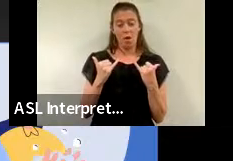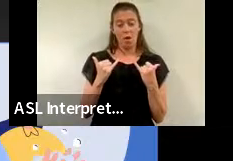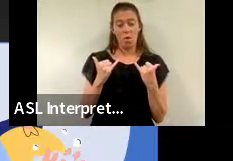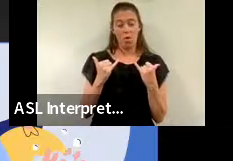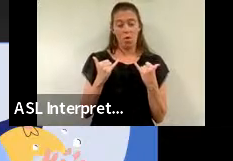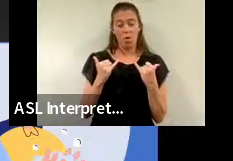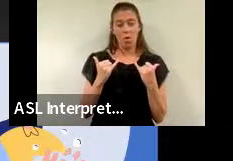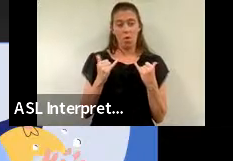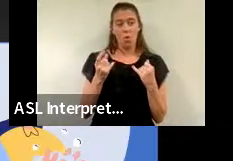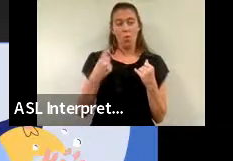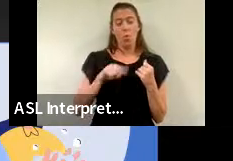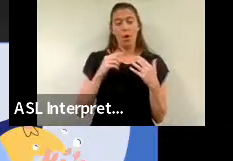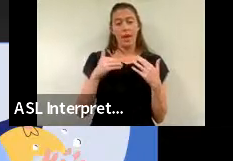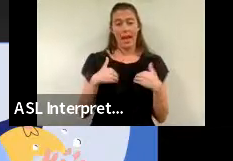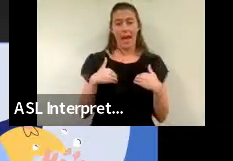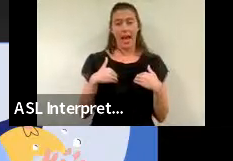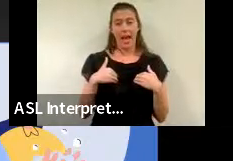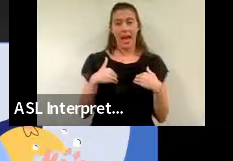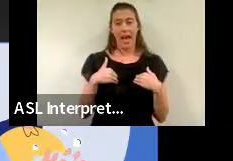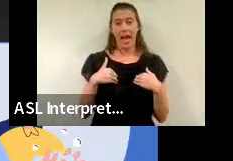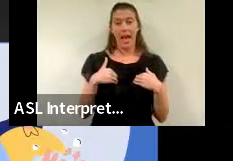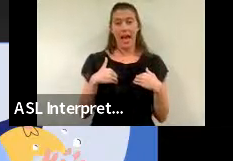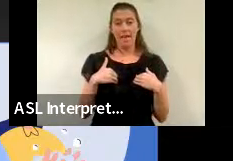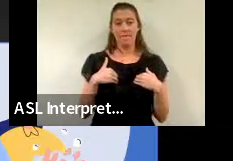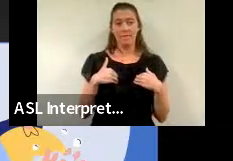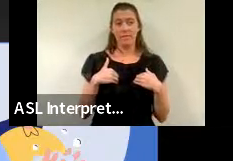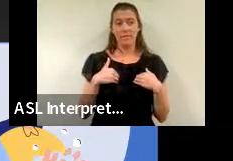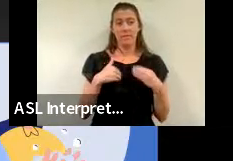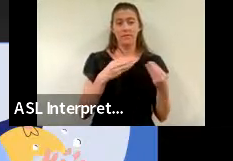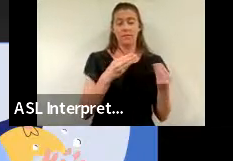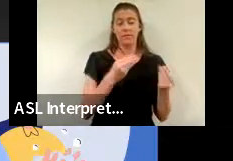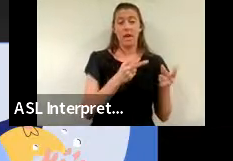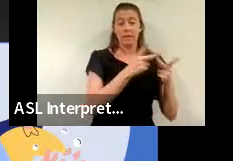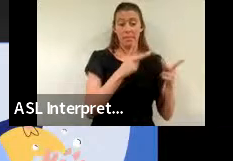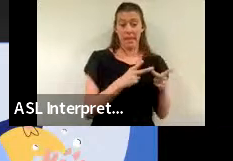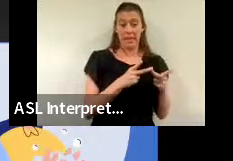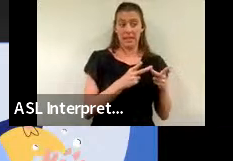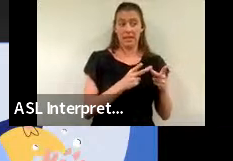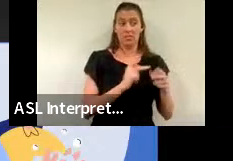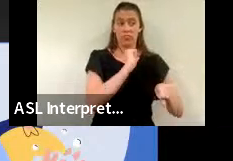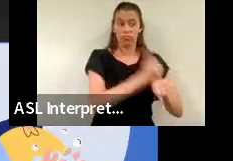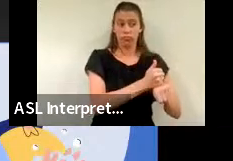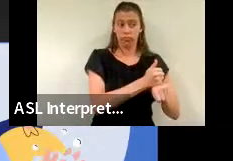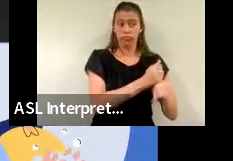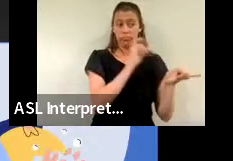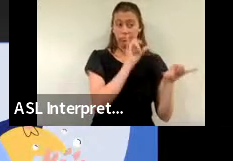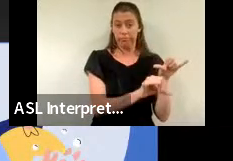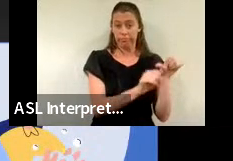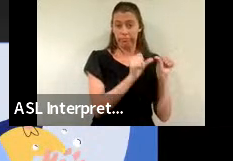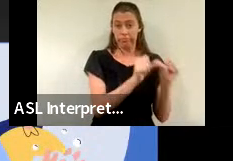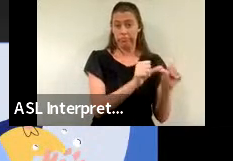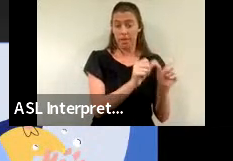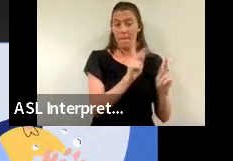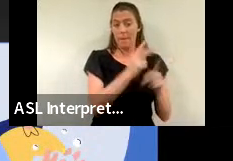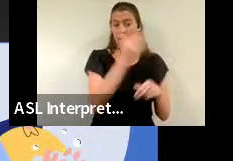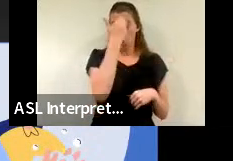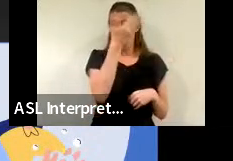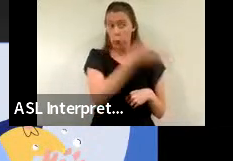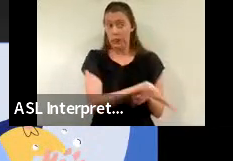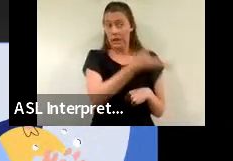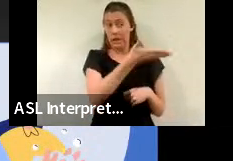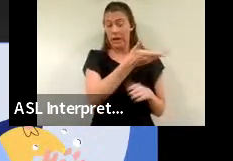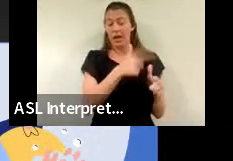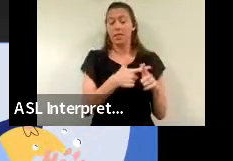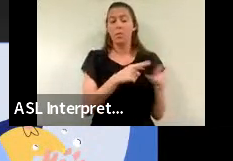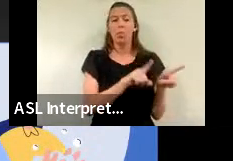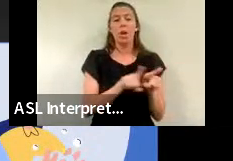that are consistent sites in priority neighborhoods where people can know that they can go. We also have a mobile testing fleet,